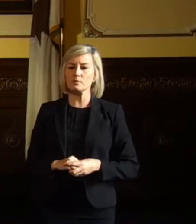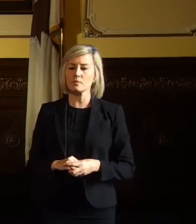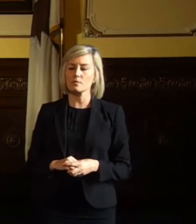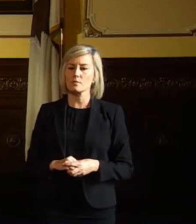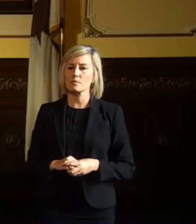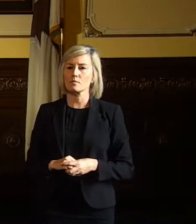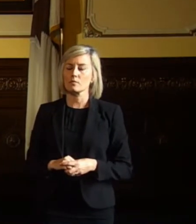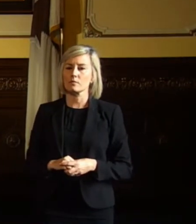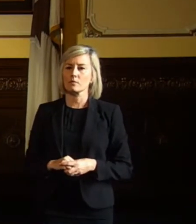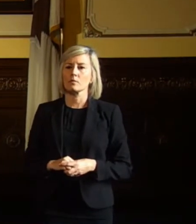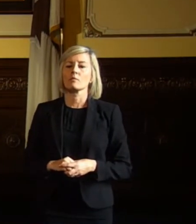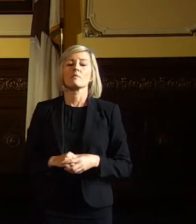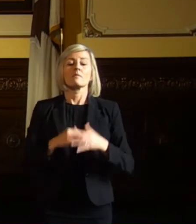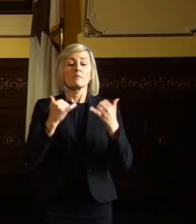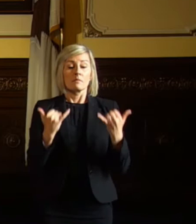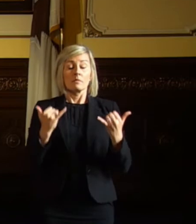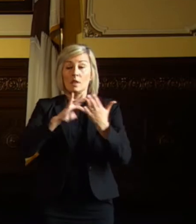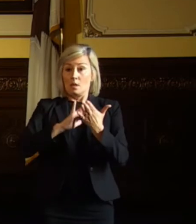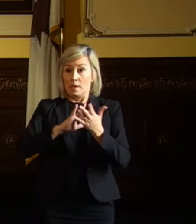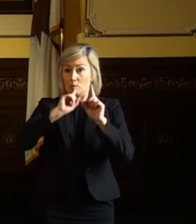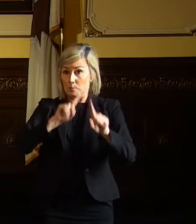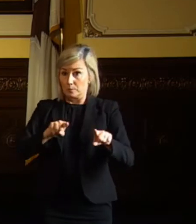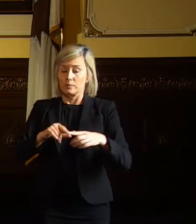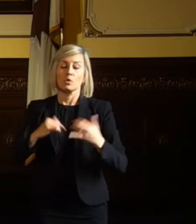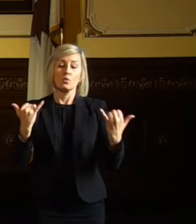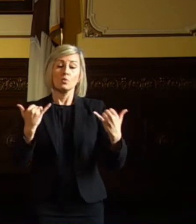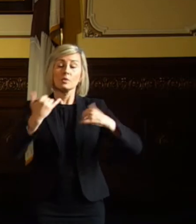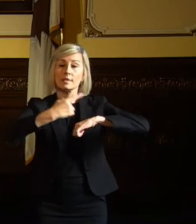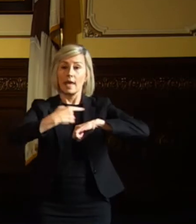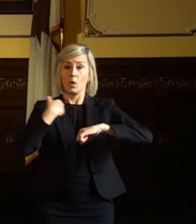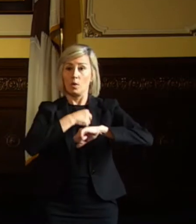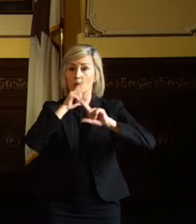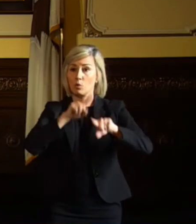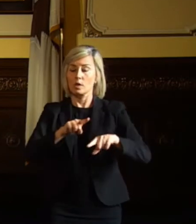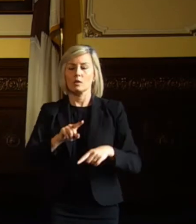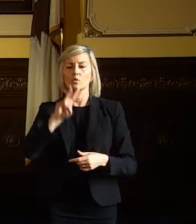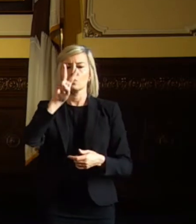And now to the medical report. Today, we are reporting